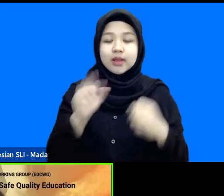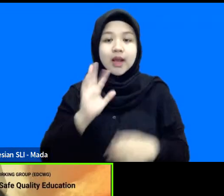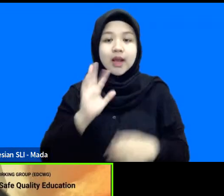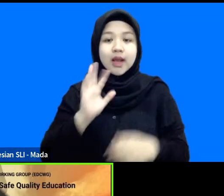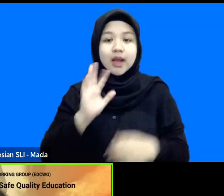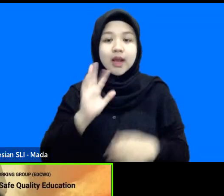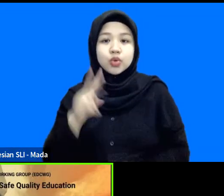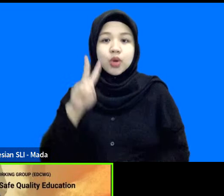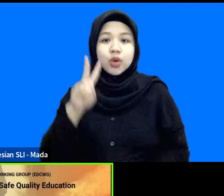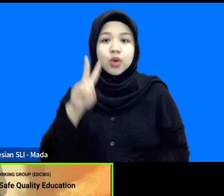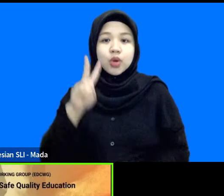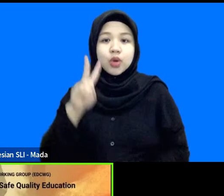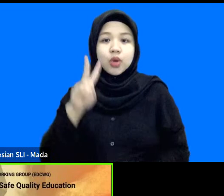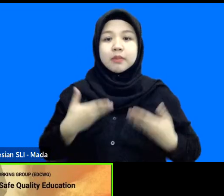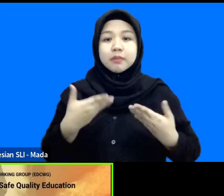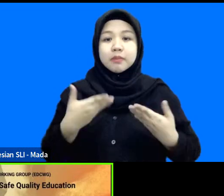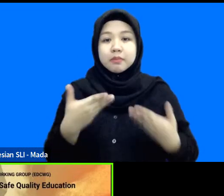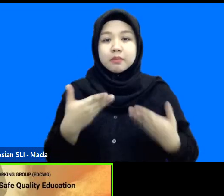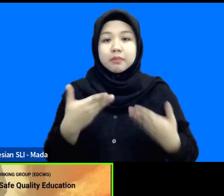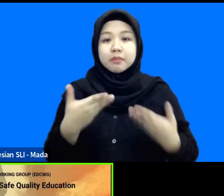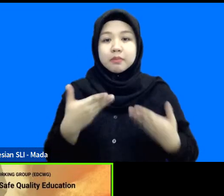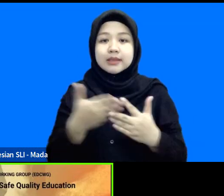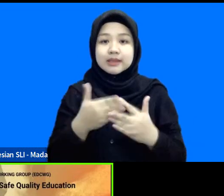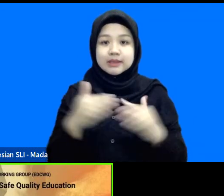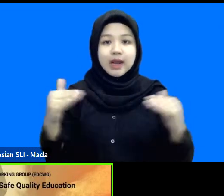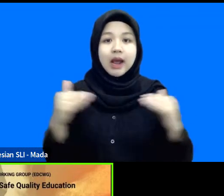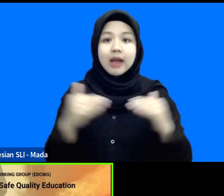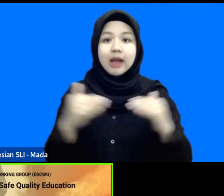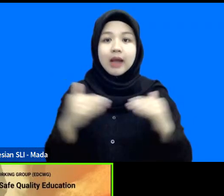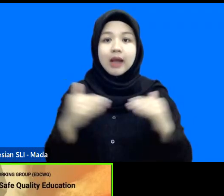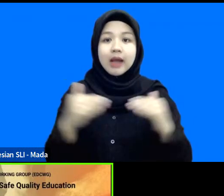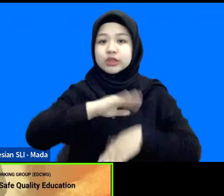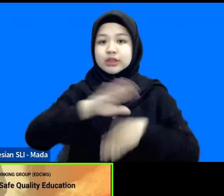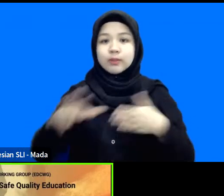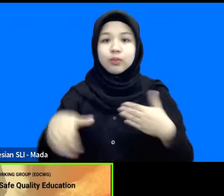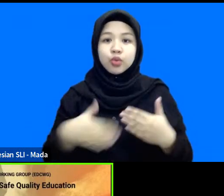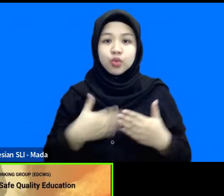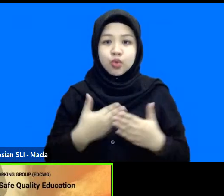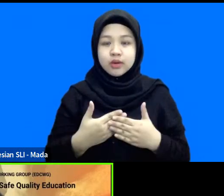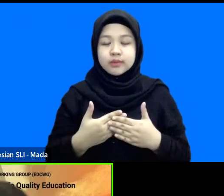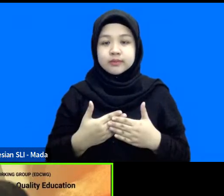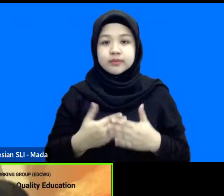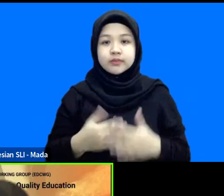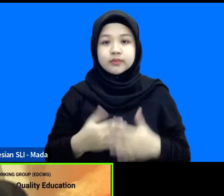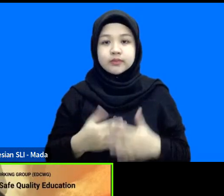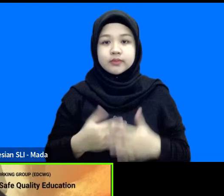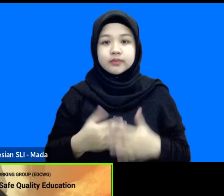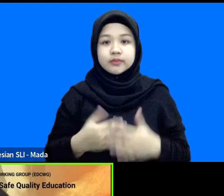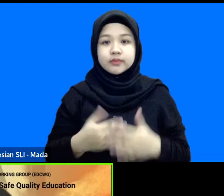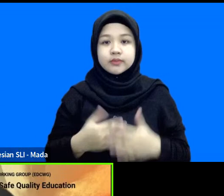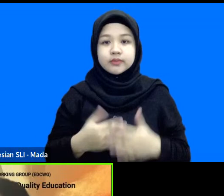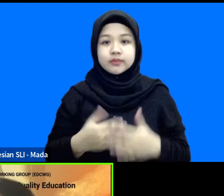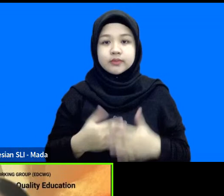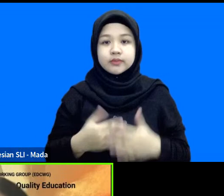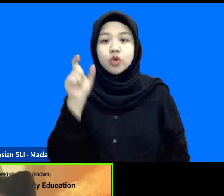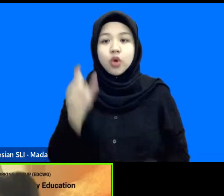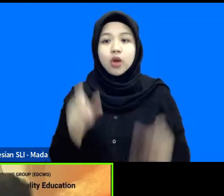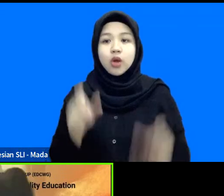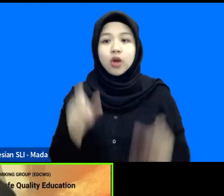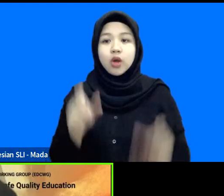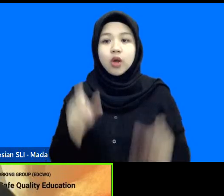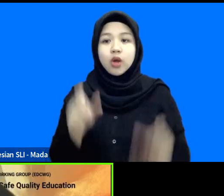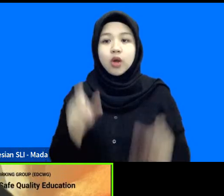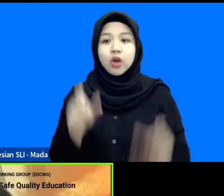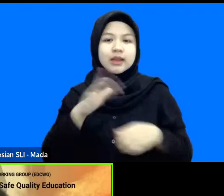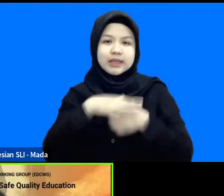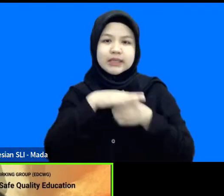for everyone, including those who are from the poorest and the most deprived communities, and also to figure out the creative approaches on how to make